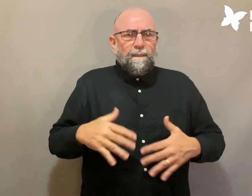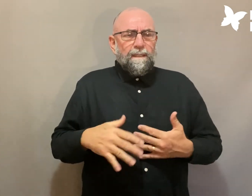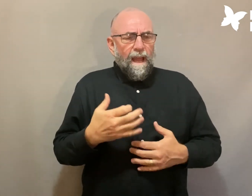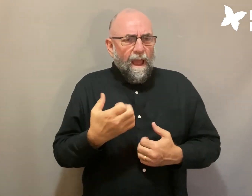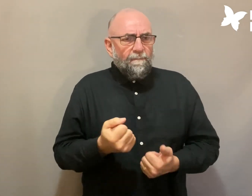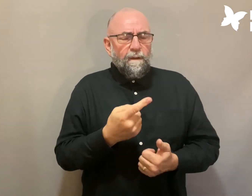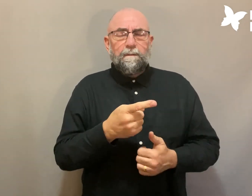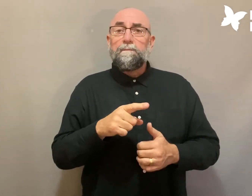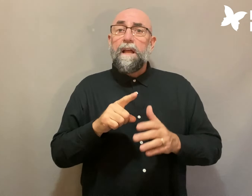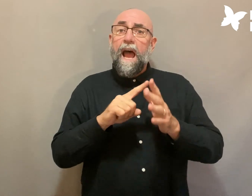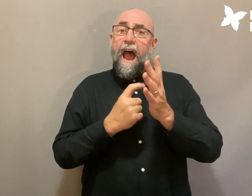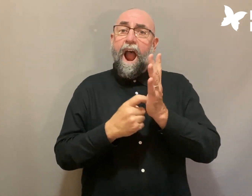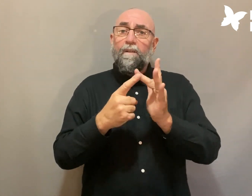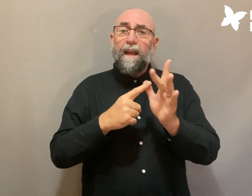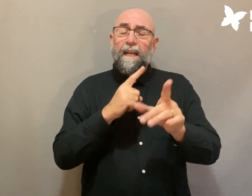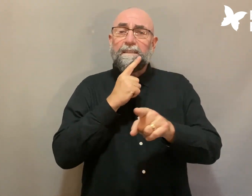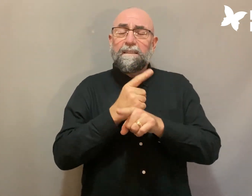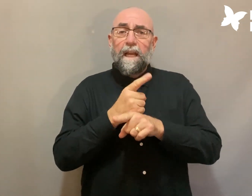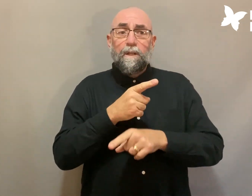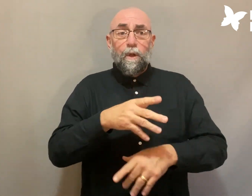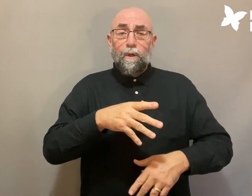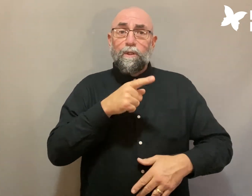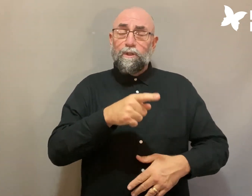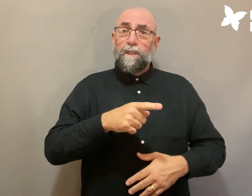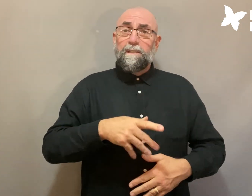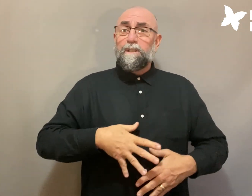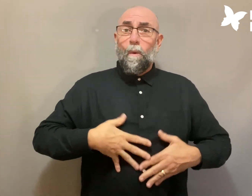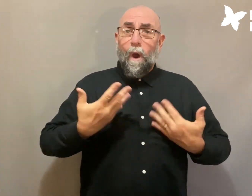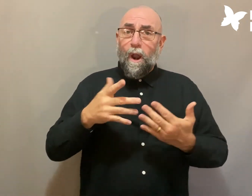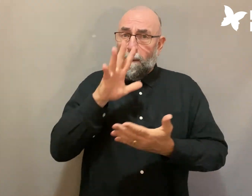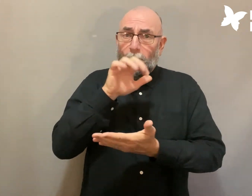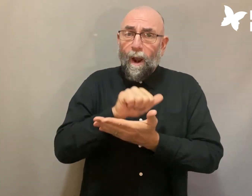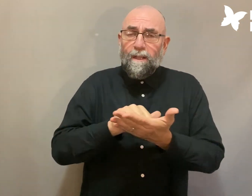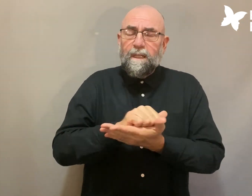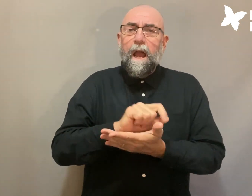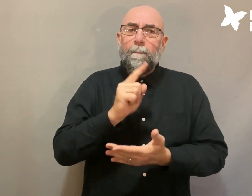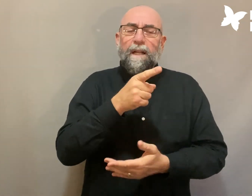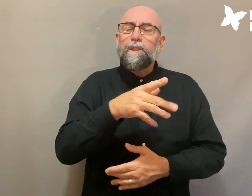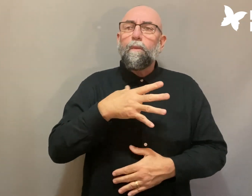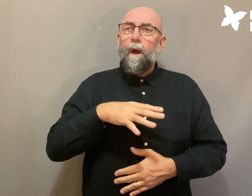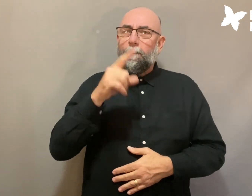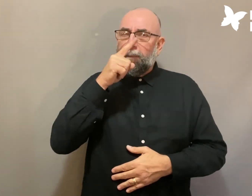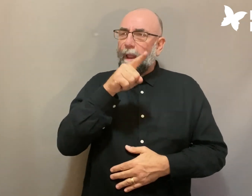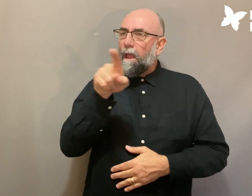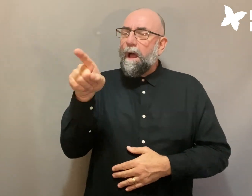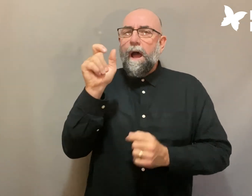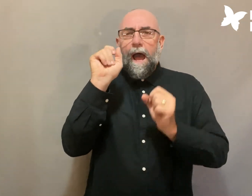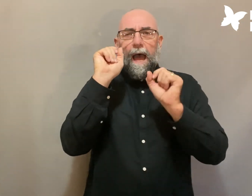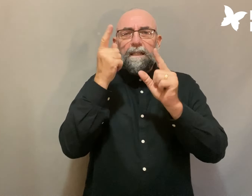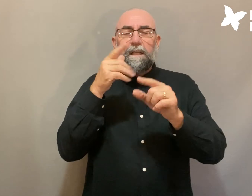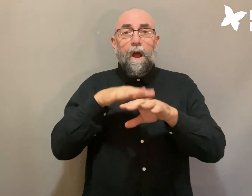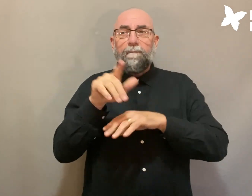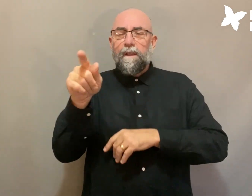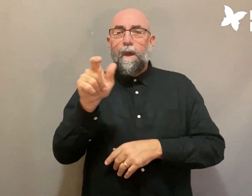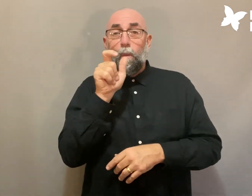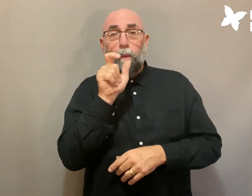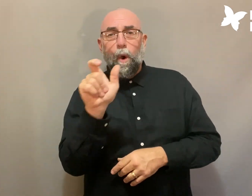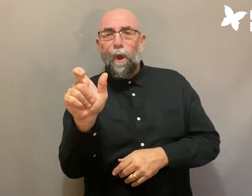Aria says she's not looking for apologies, but she does want them to understand that the effects of the words, the actions, the